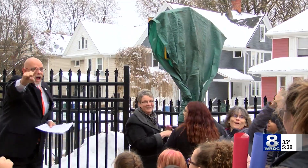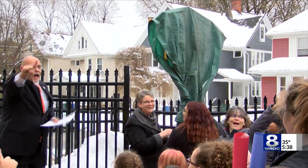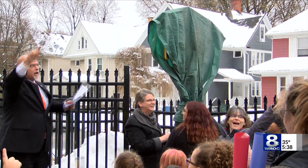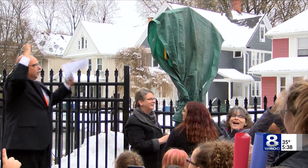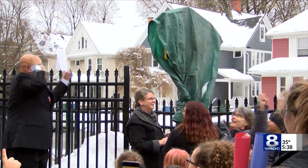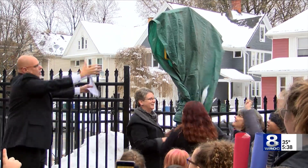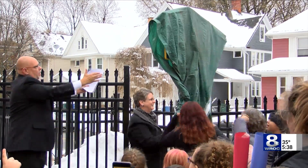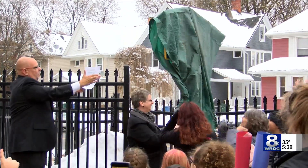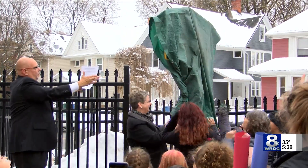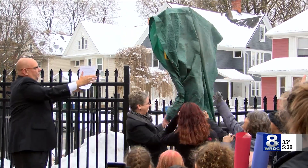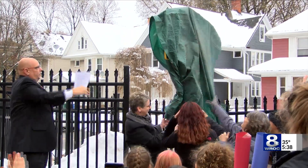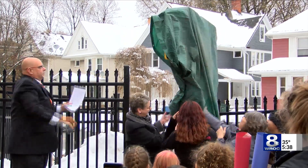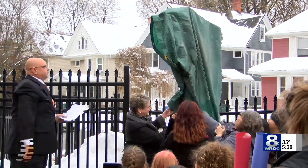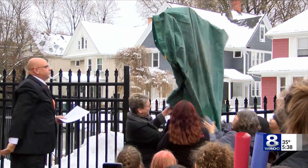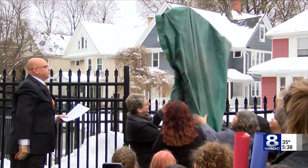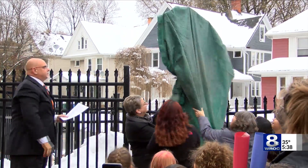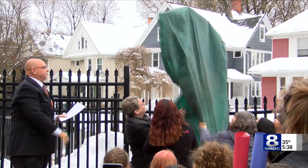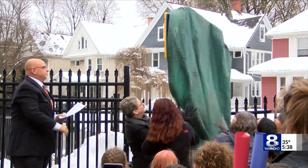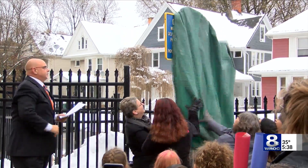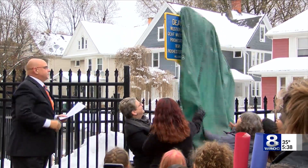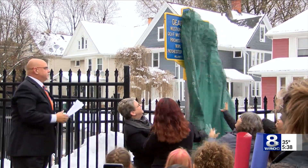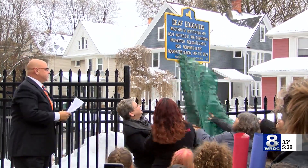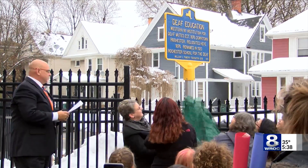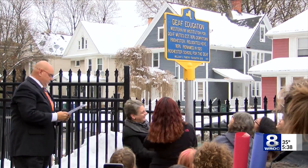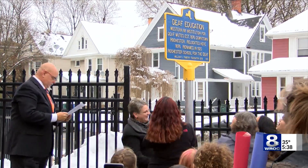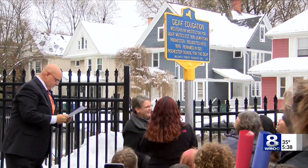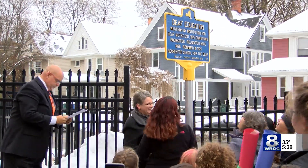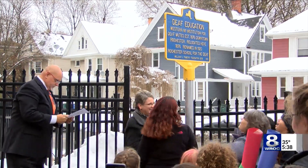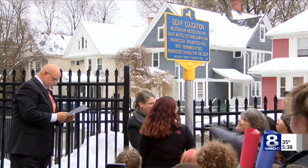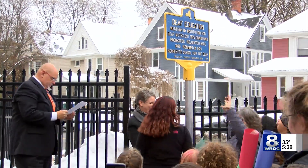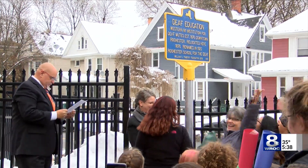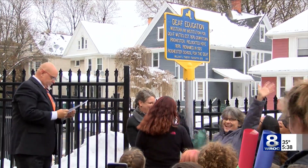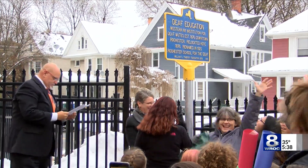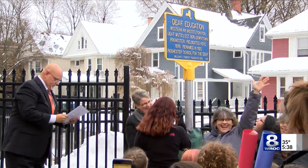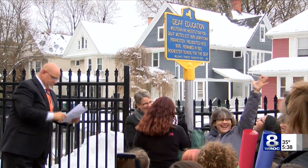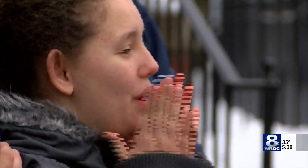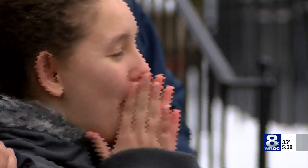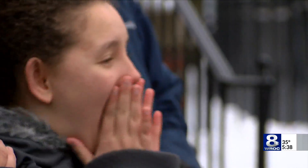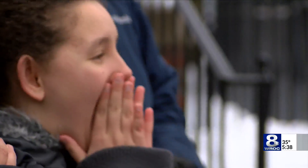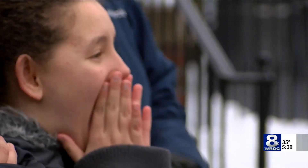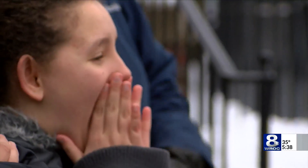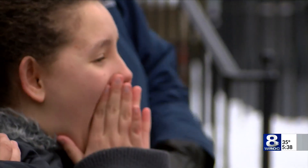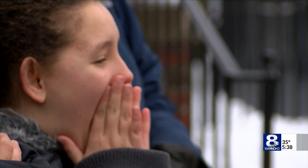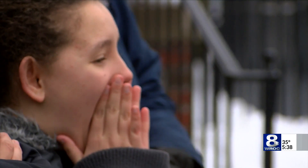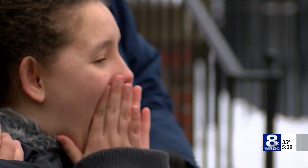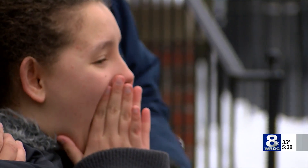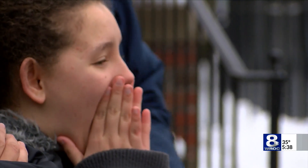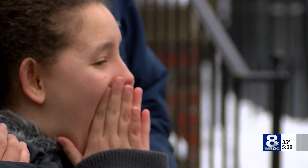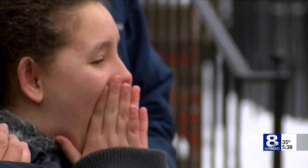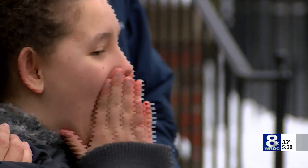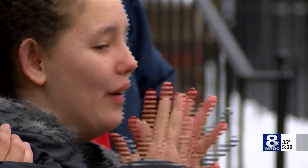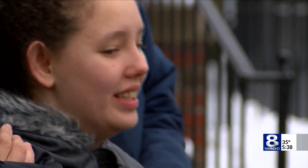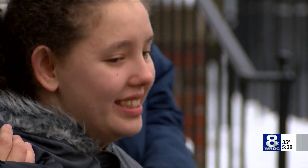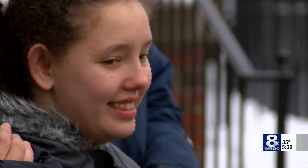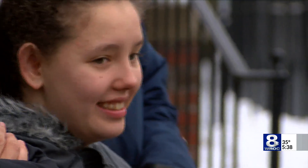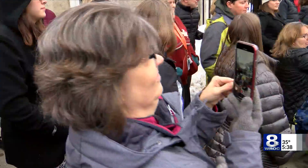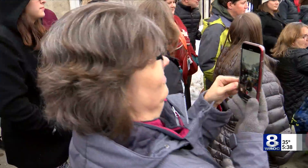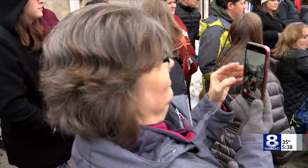the establishment of the original school in 1876, some 140 years ago. The original building